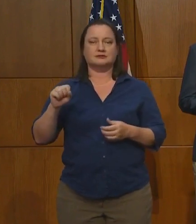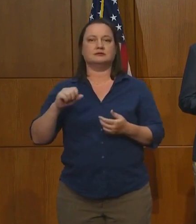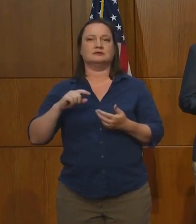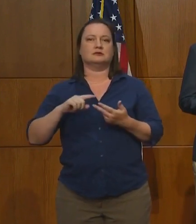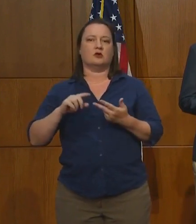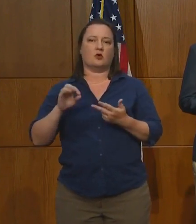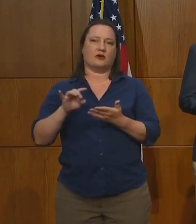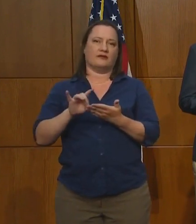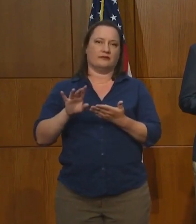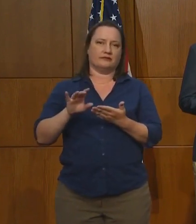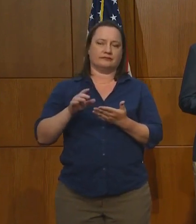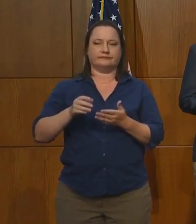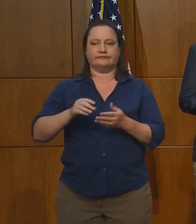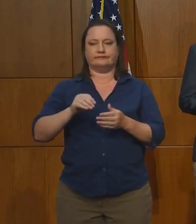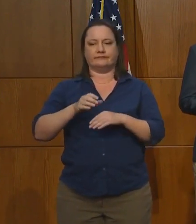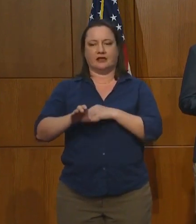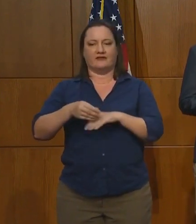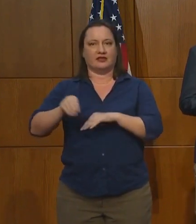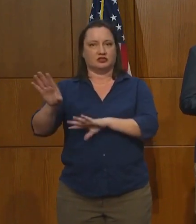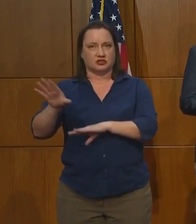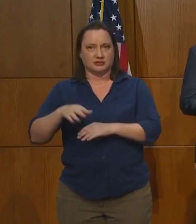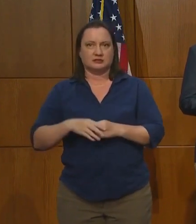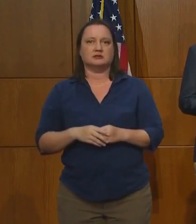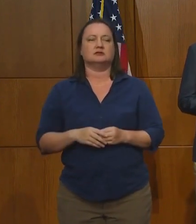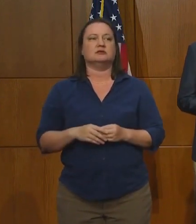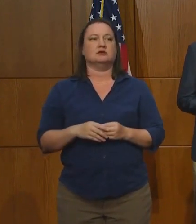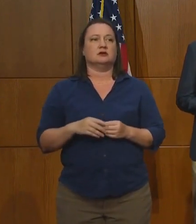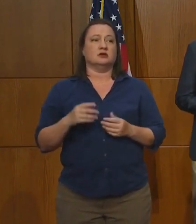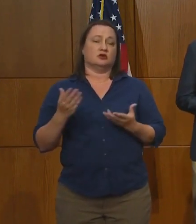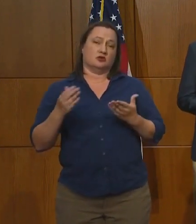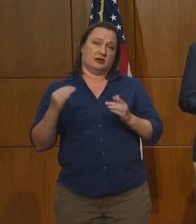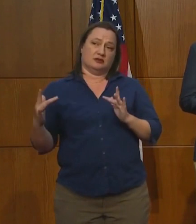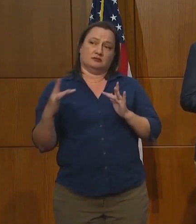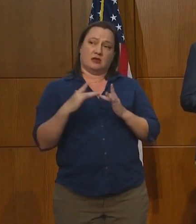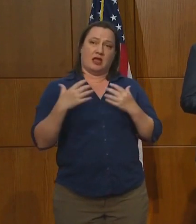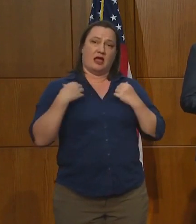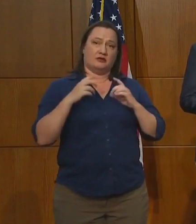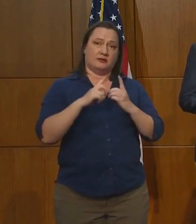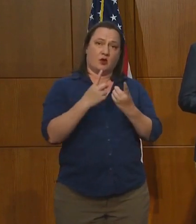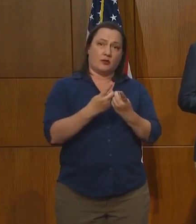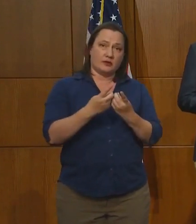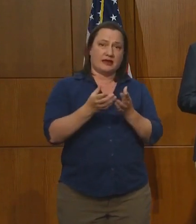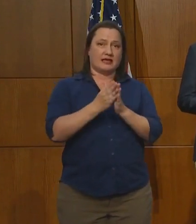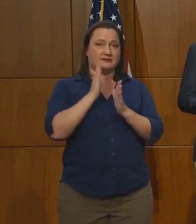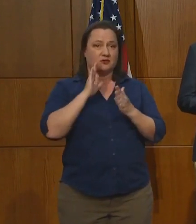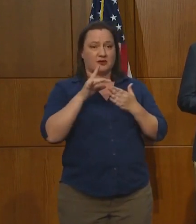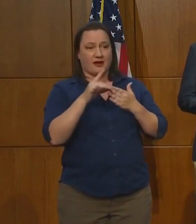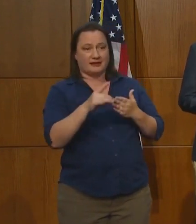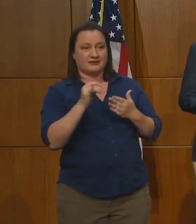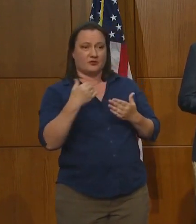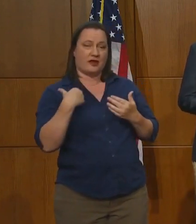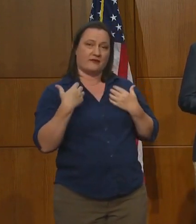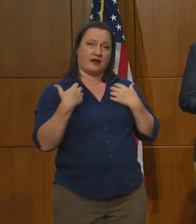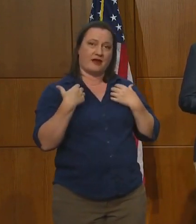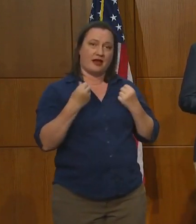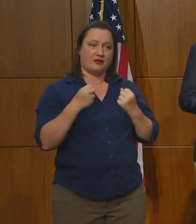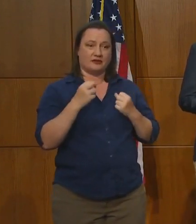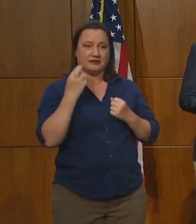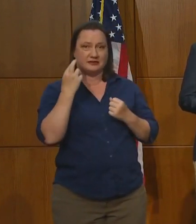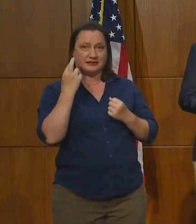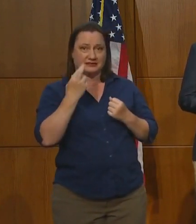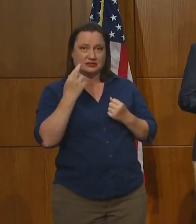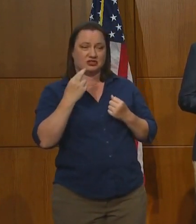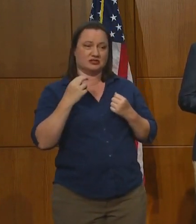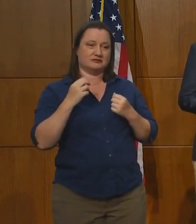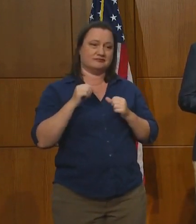to either the health department, where they can ask for guidance in terms of if they've had a health condition, or the other